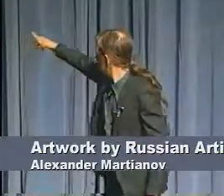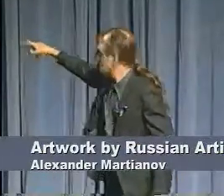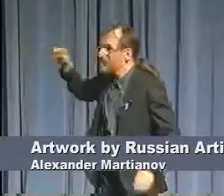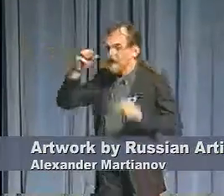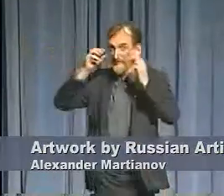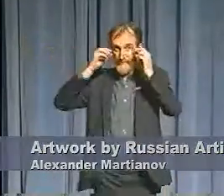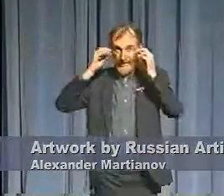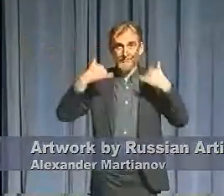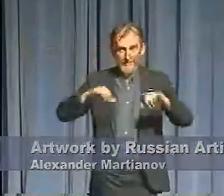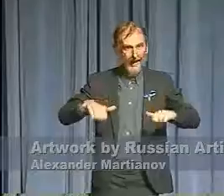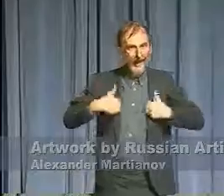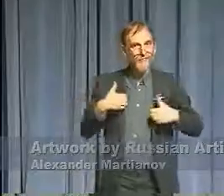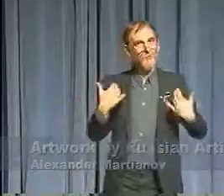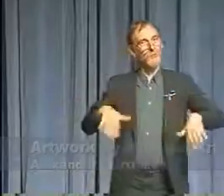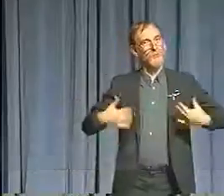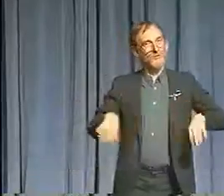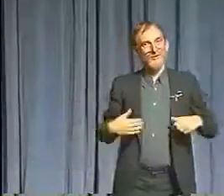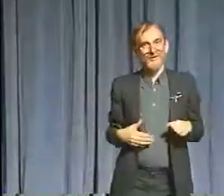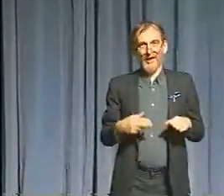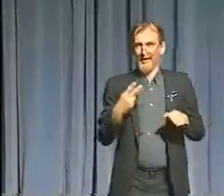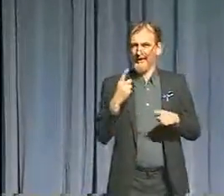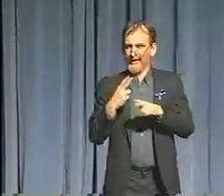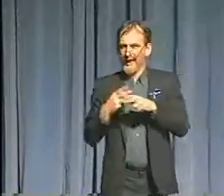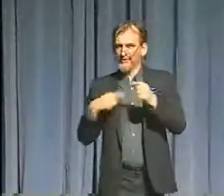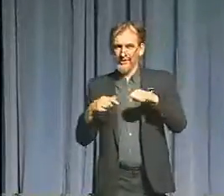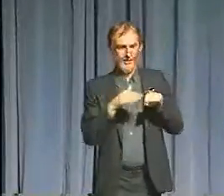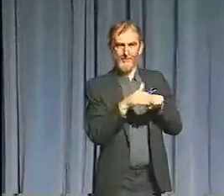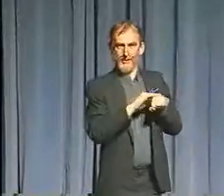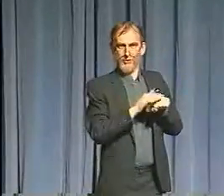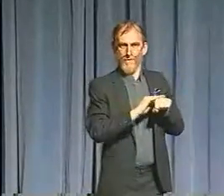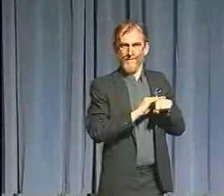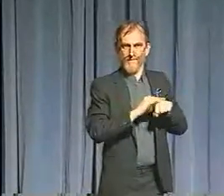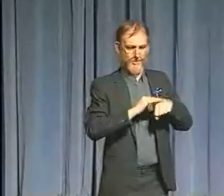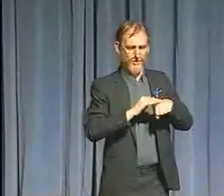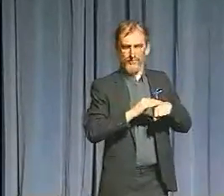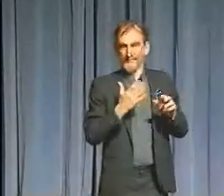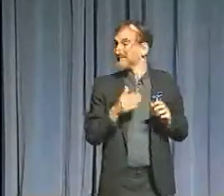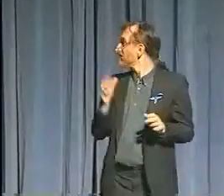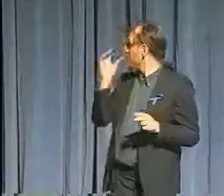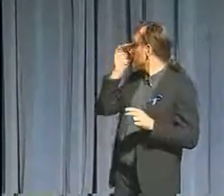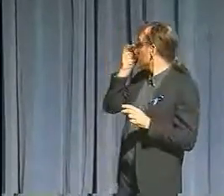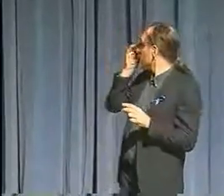well, this was produced in Russia, and this artist is still living. I believe this is his name sign.